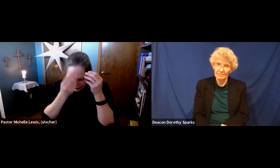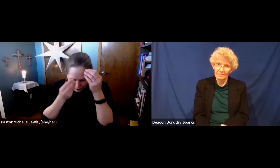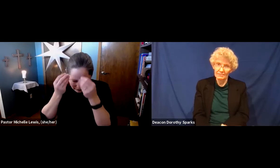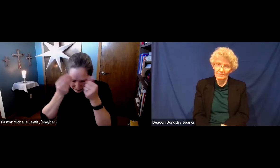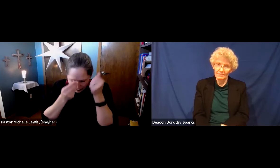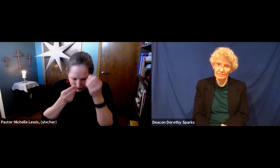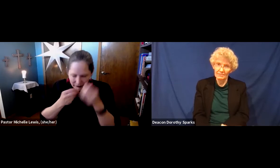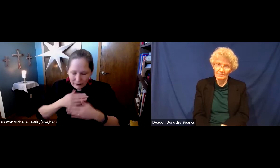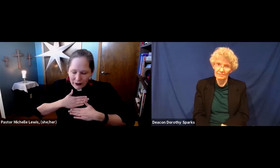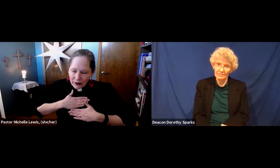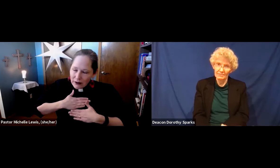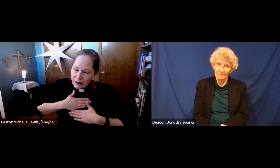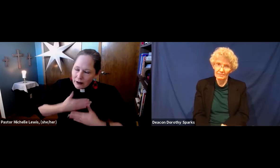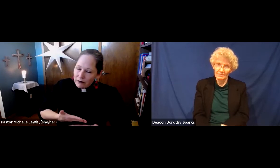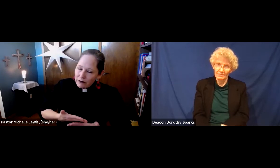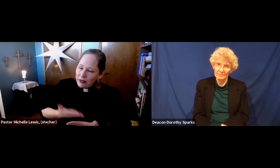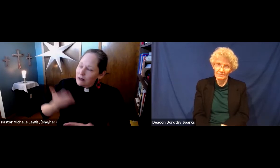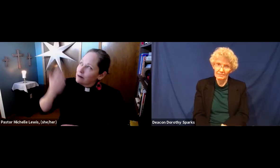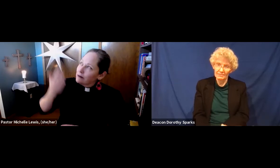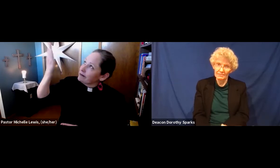And now we invite you into this stillness